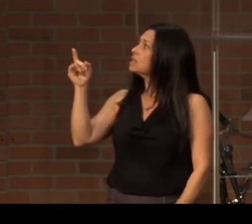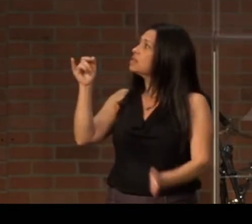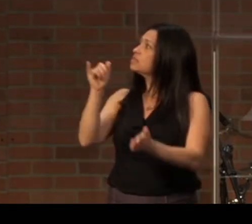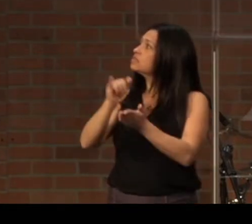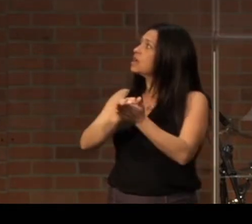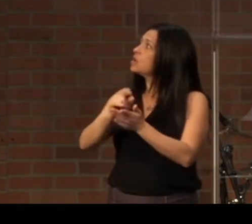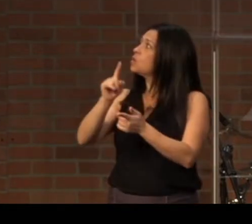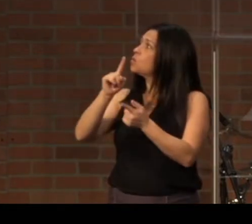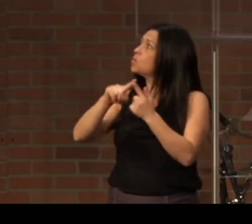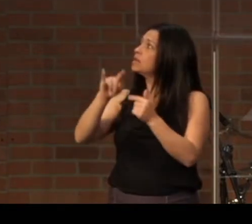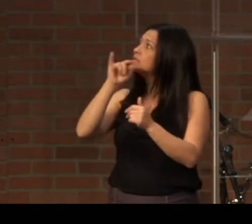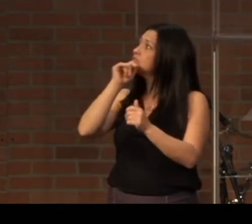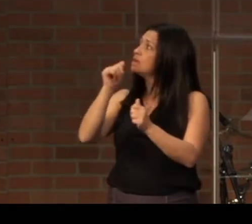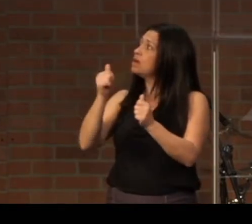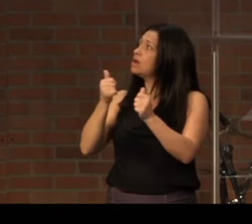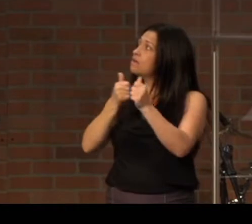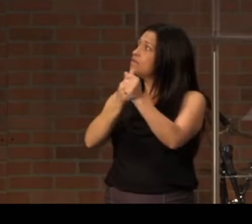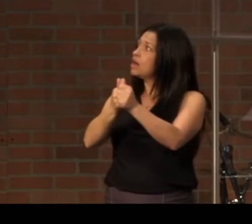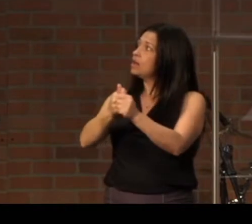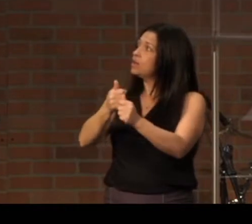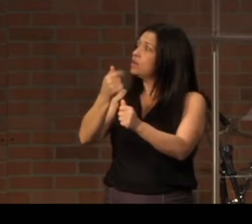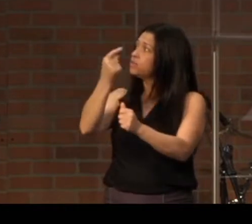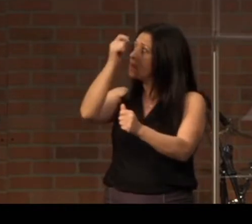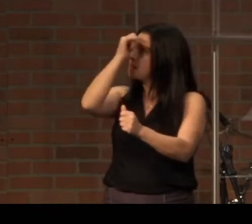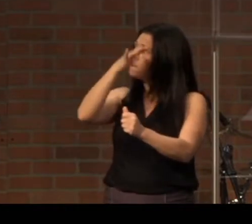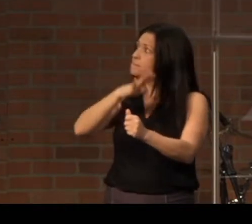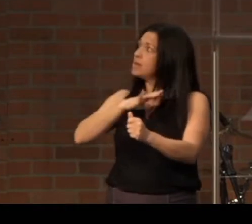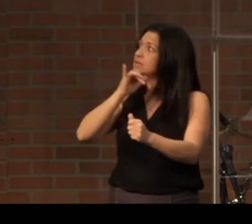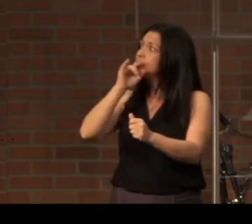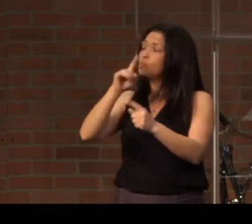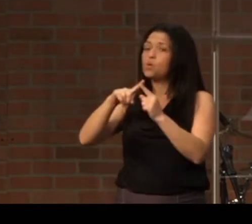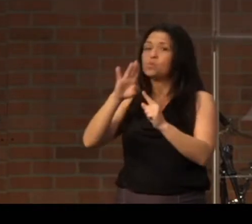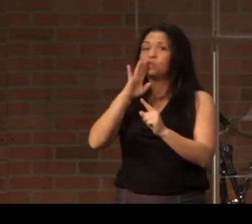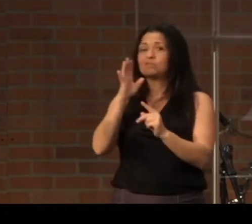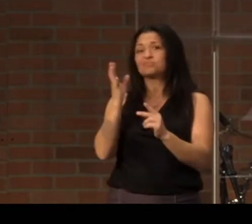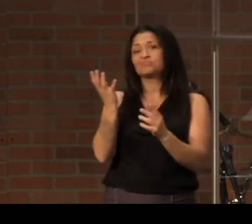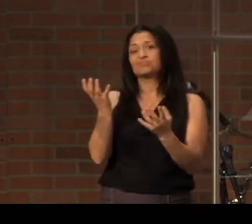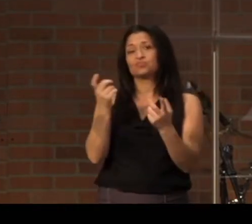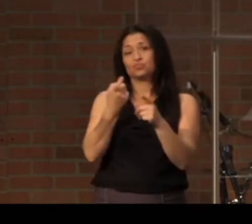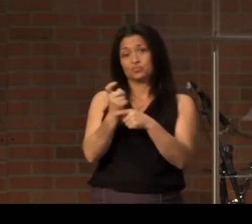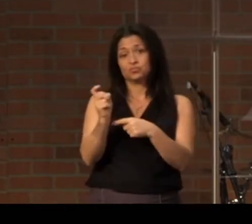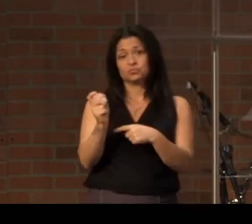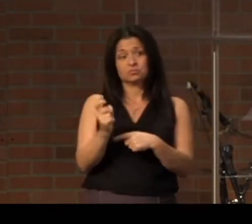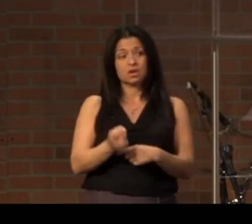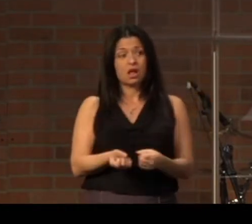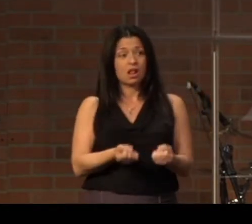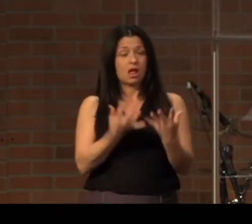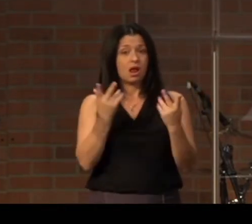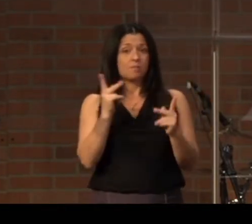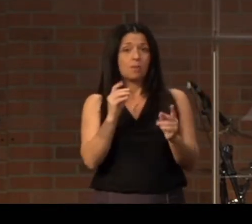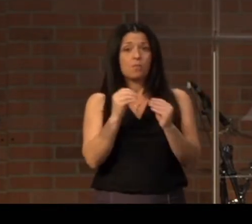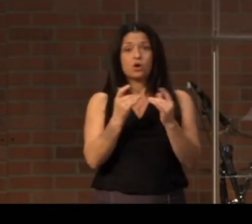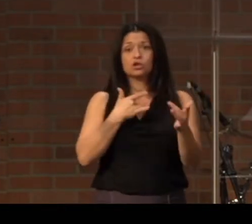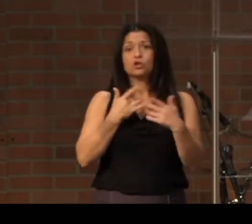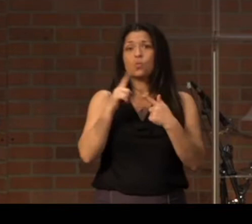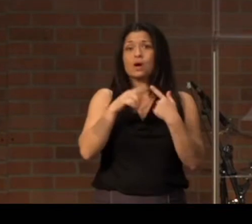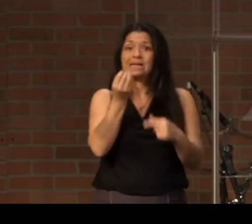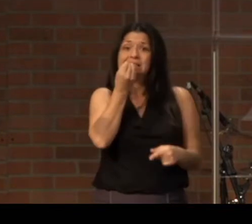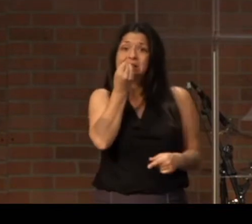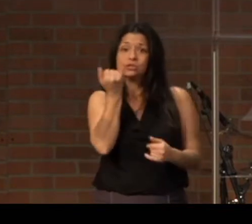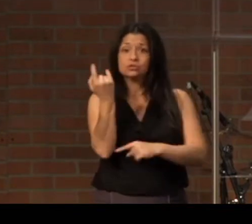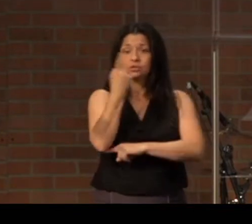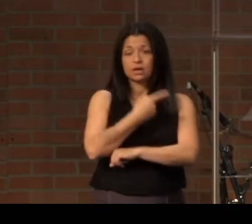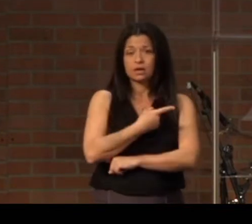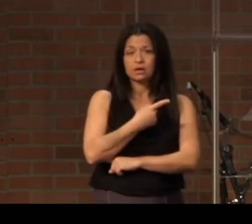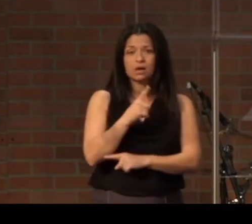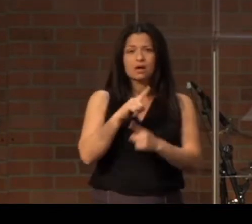is what defiles a man. A lot of people then were very concerned about what they ate. You know anybody like that today? But what Jesus says, it's not